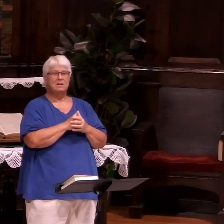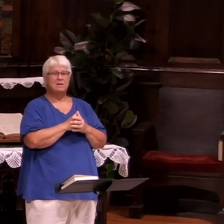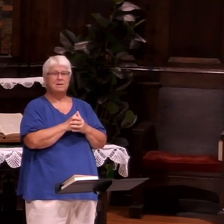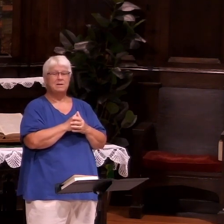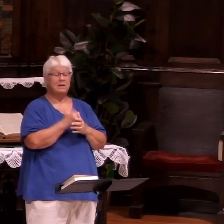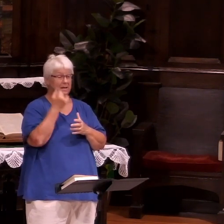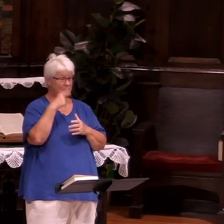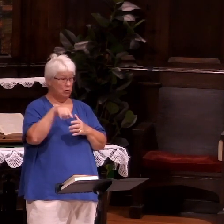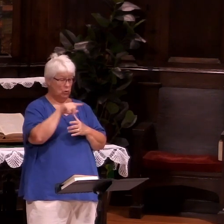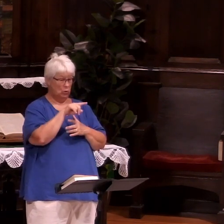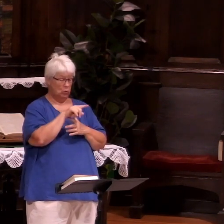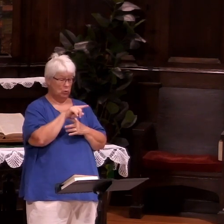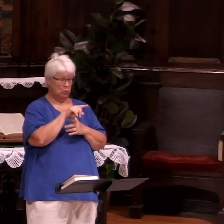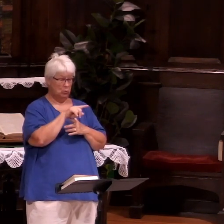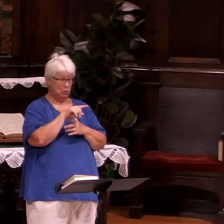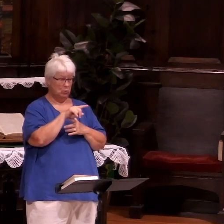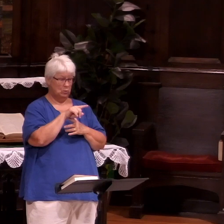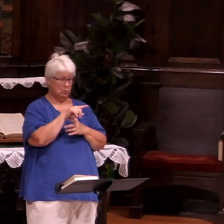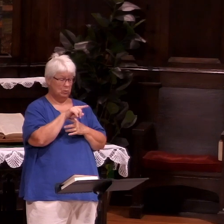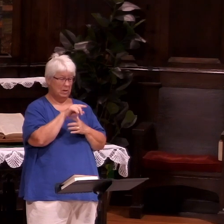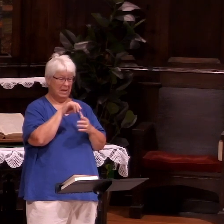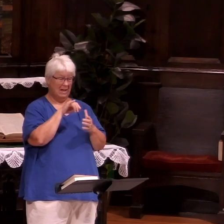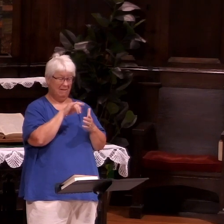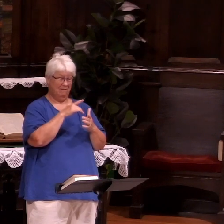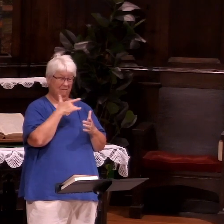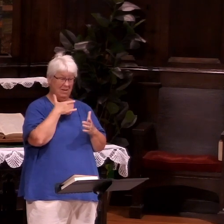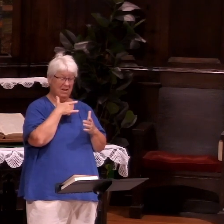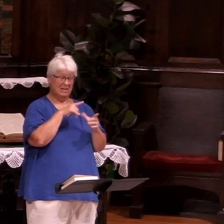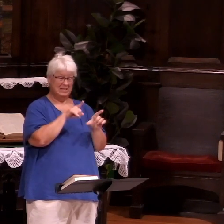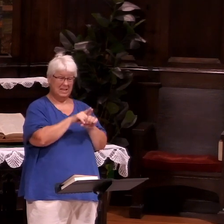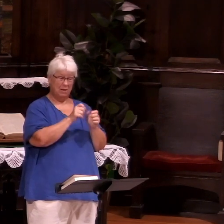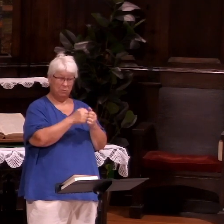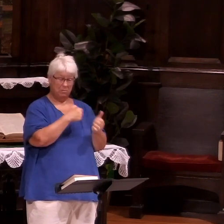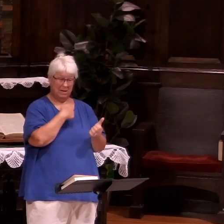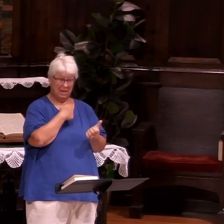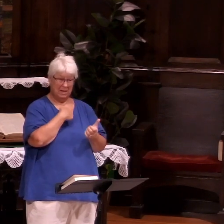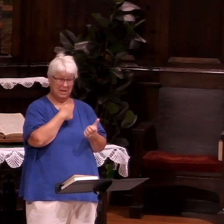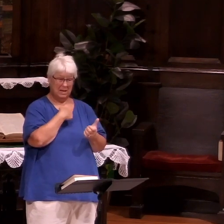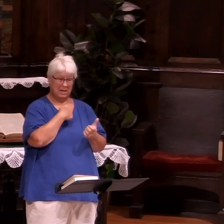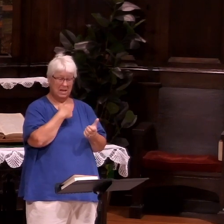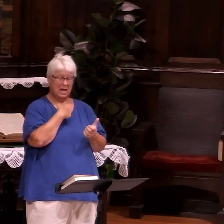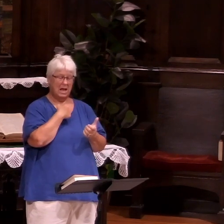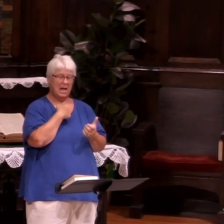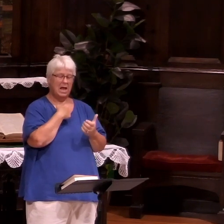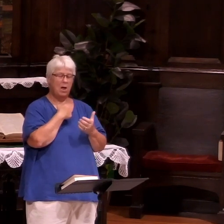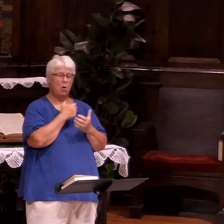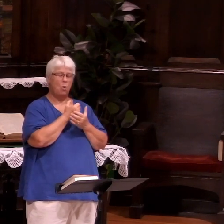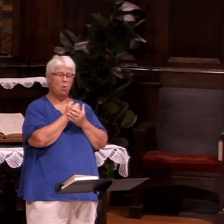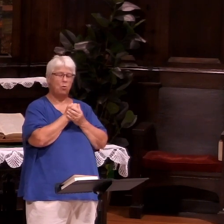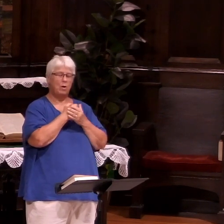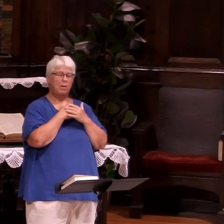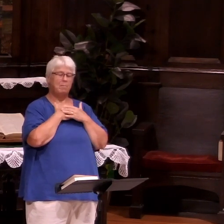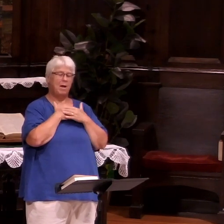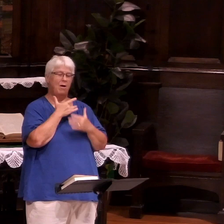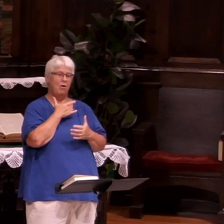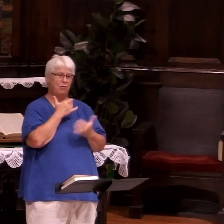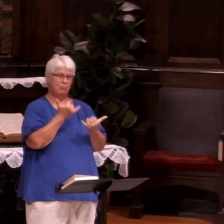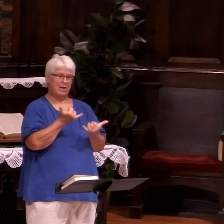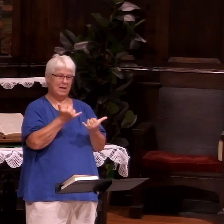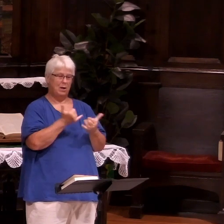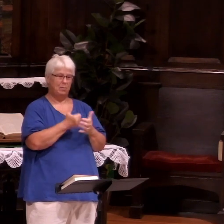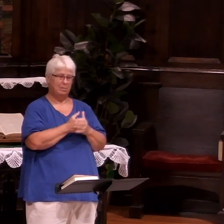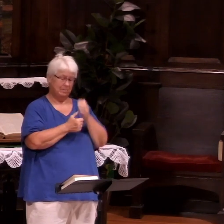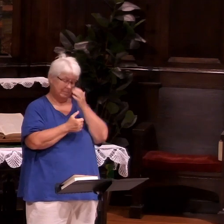And if you are in this club with me, I am holding you in my heart right